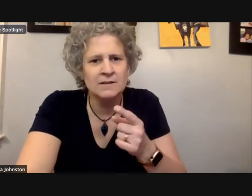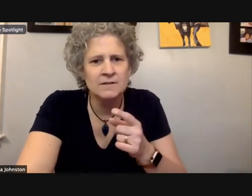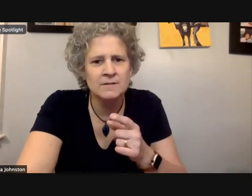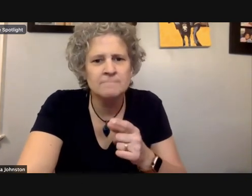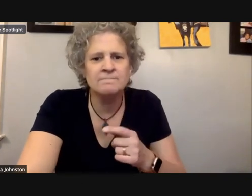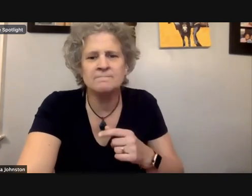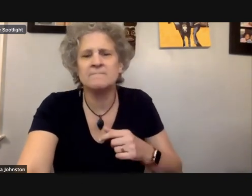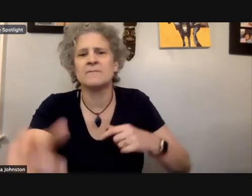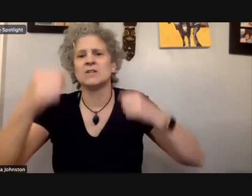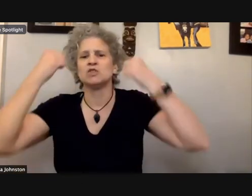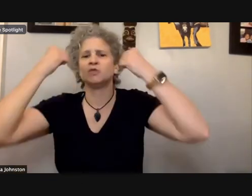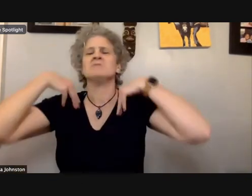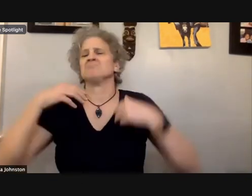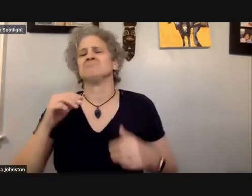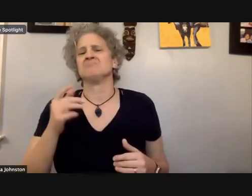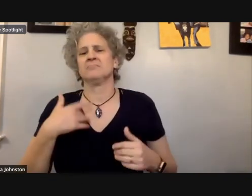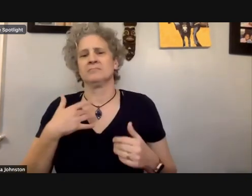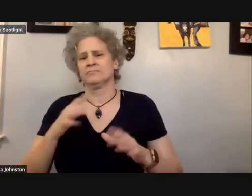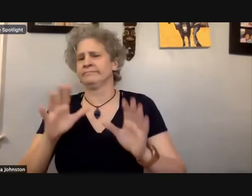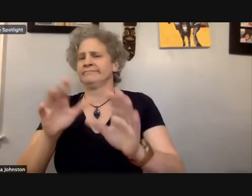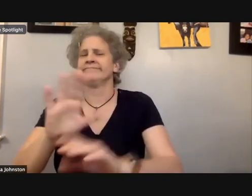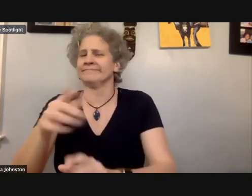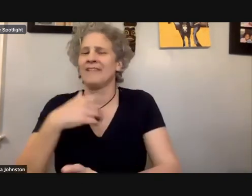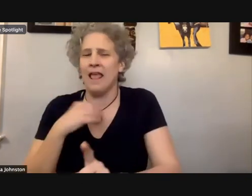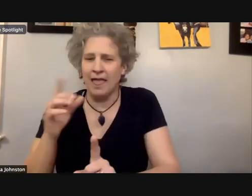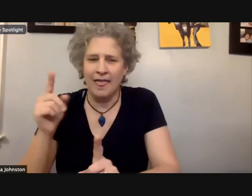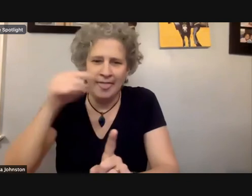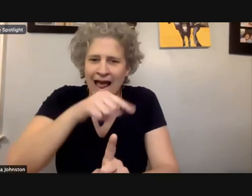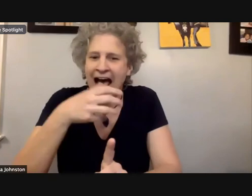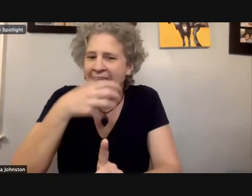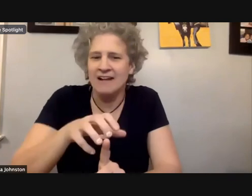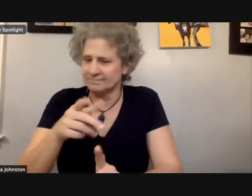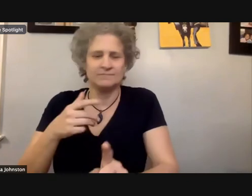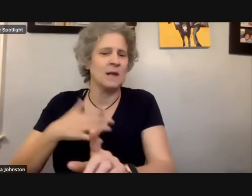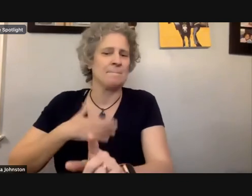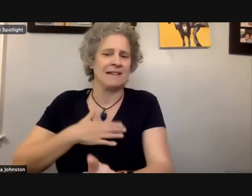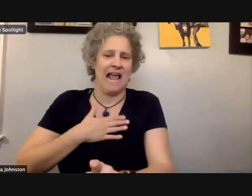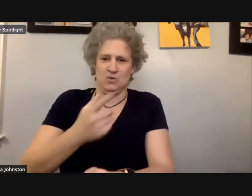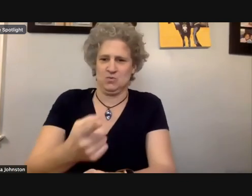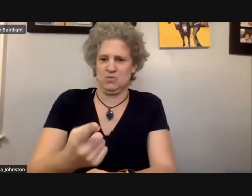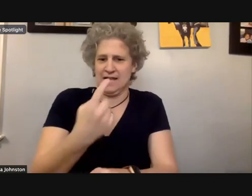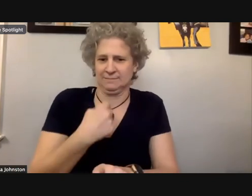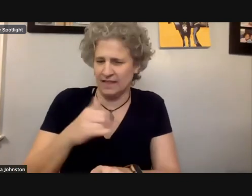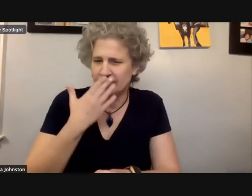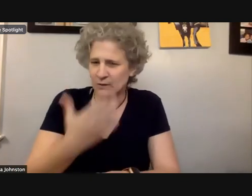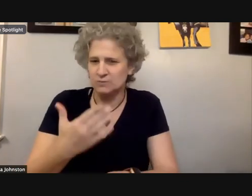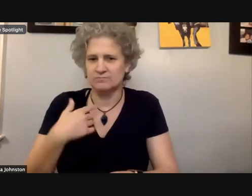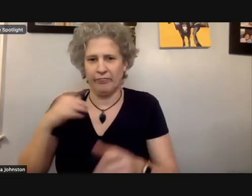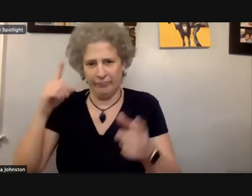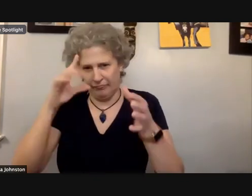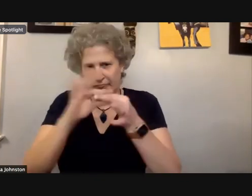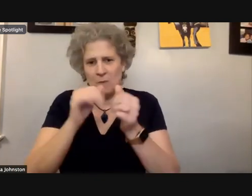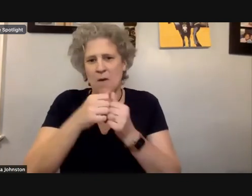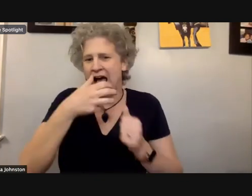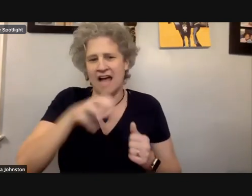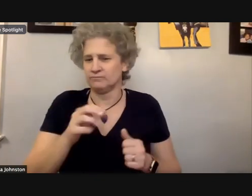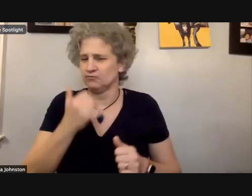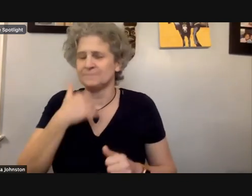Oh, I'm just checking the chat box. So sweats. Okay, I think I went a little too fast with that one. Okay, thanks for